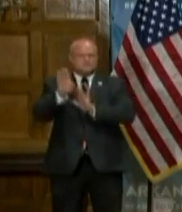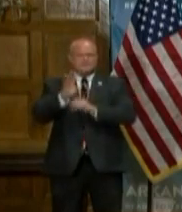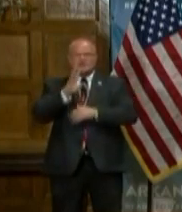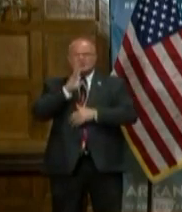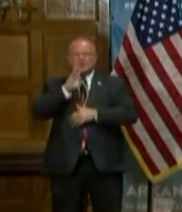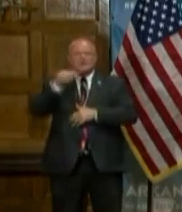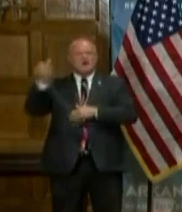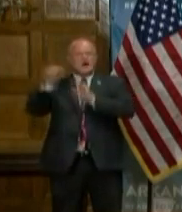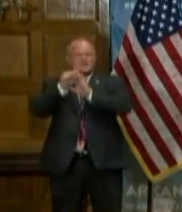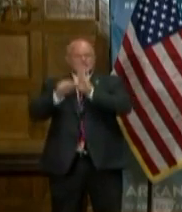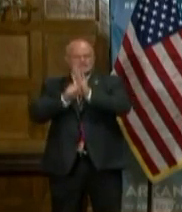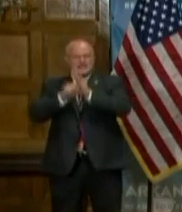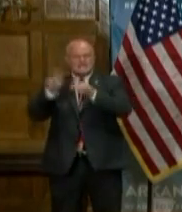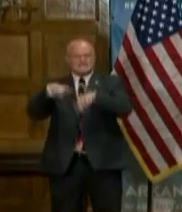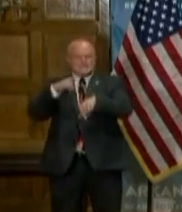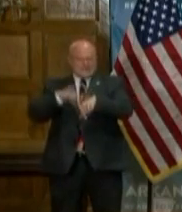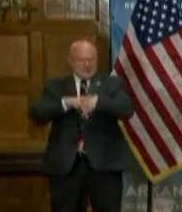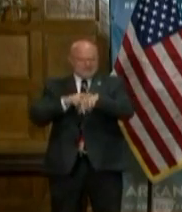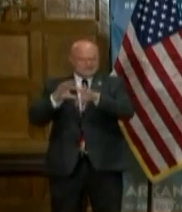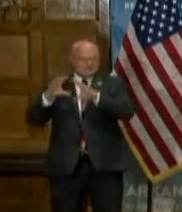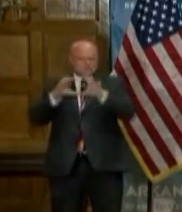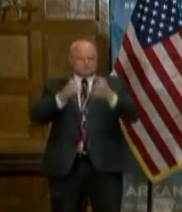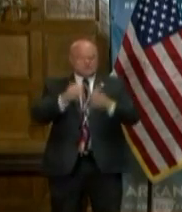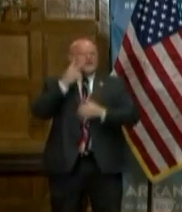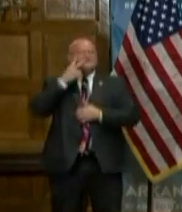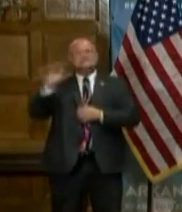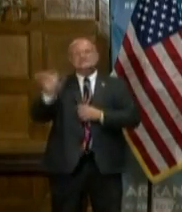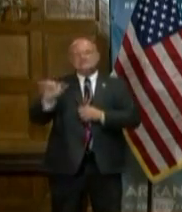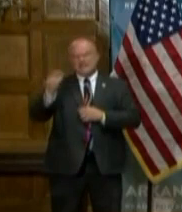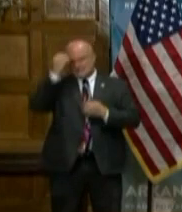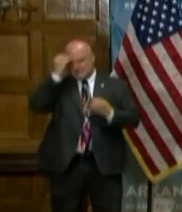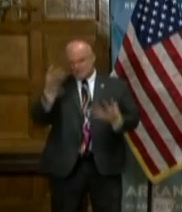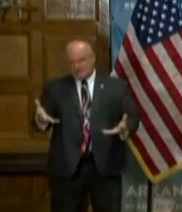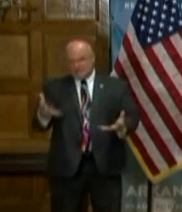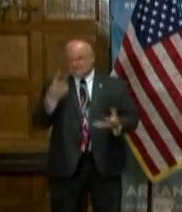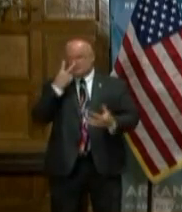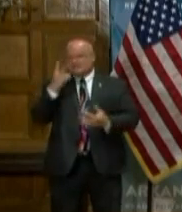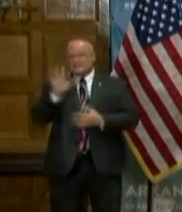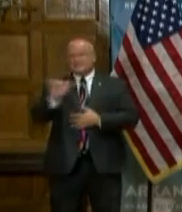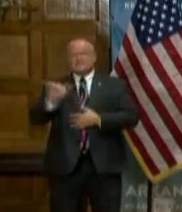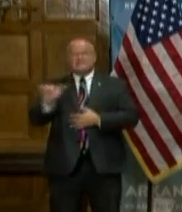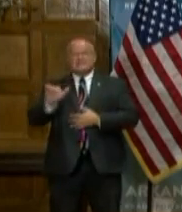counterpart states and our national organizations, and they're seeing the same information and seeing the